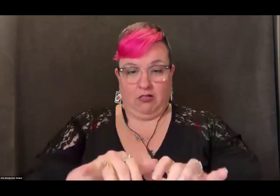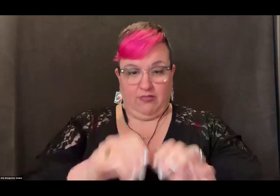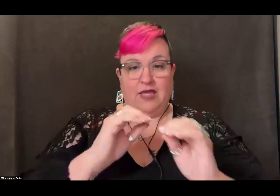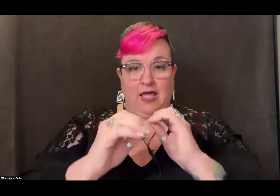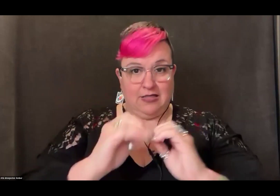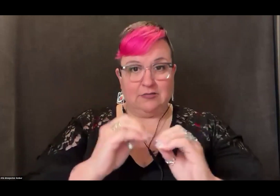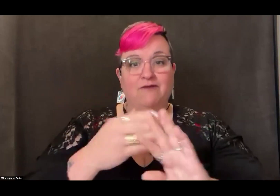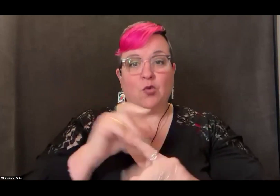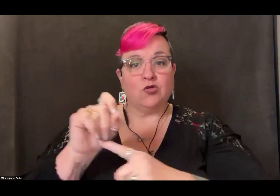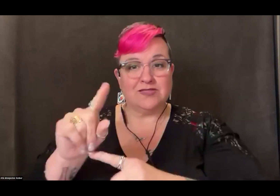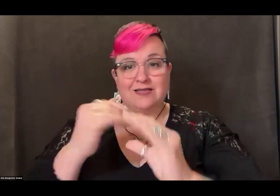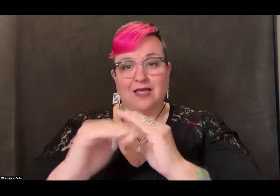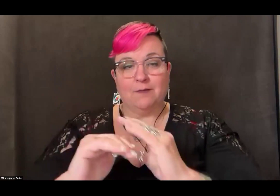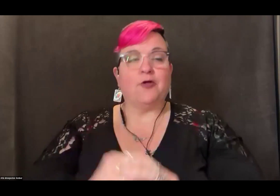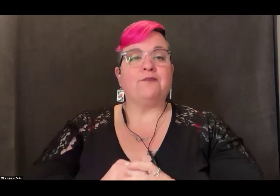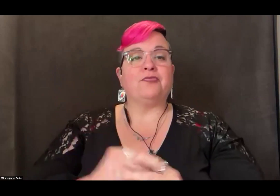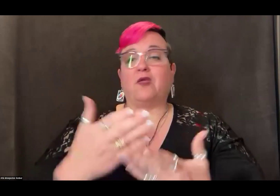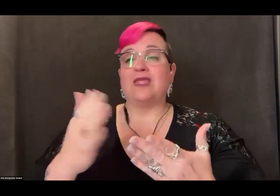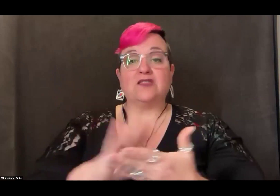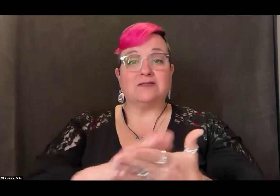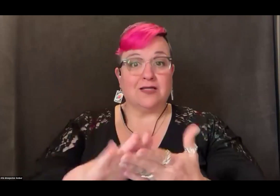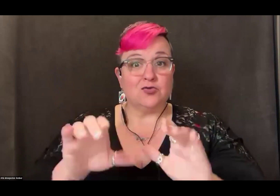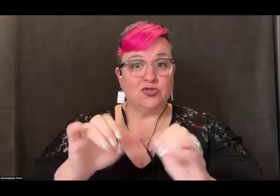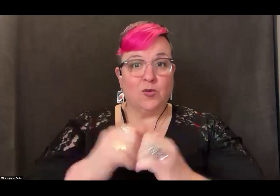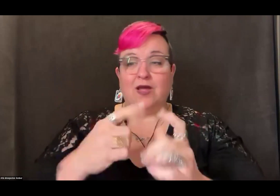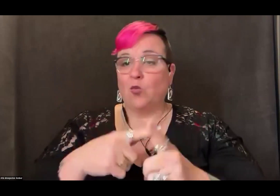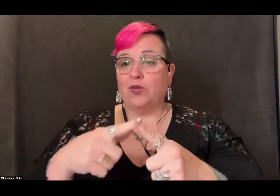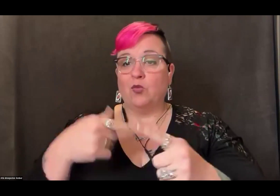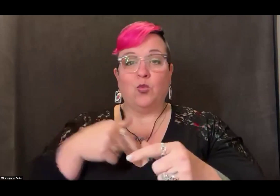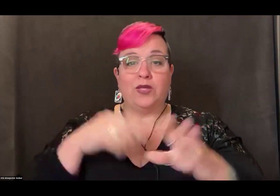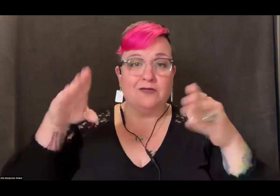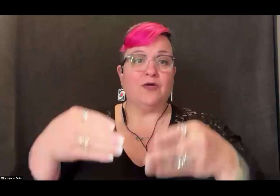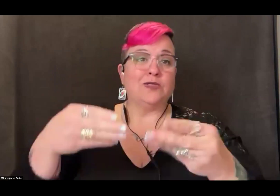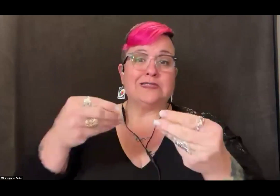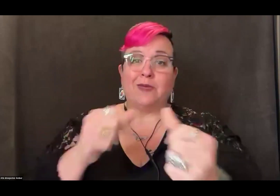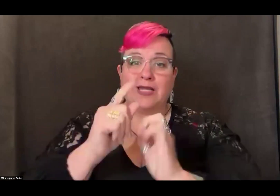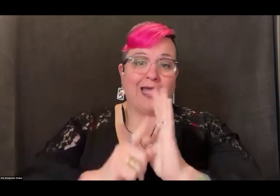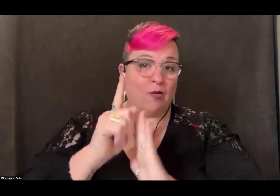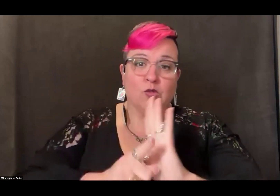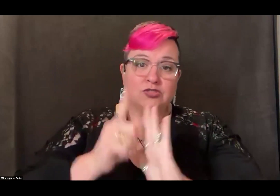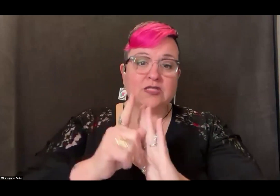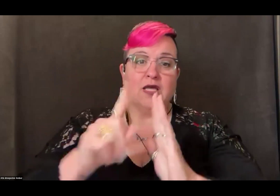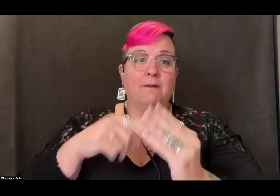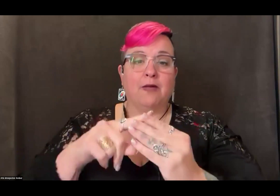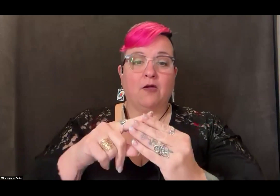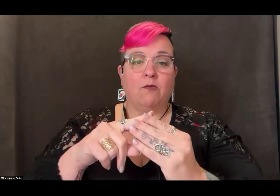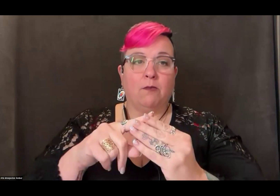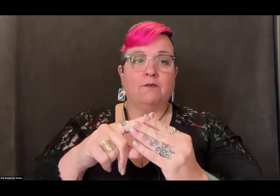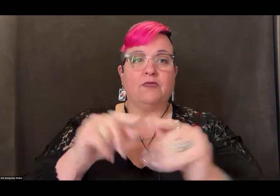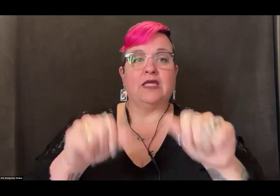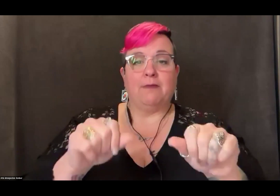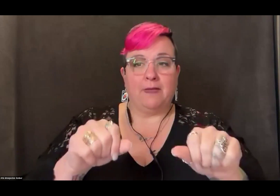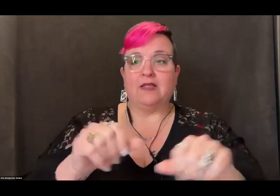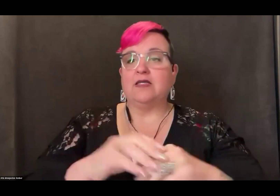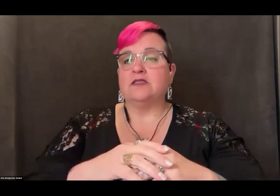And just the amount of things you're able to do with it. I mean, we could spend hours talking about days Oh, yes. about the